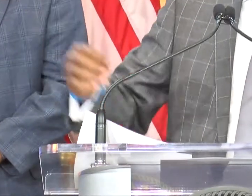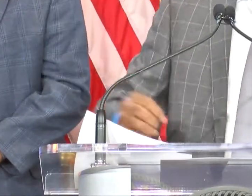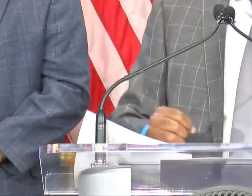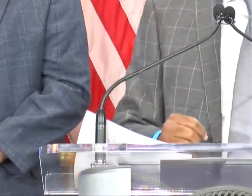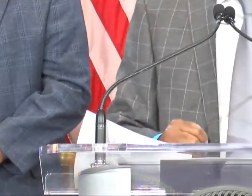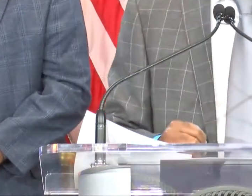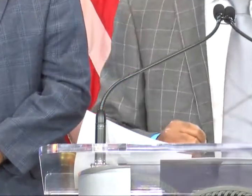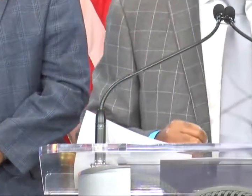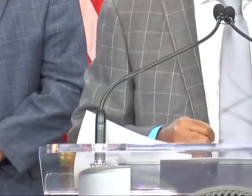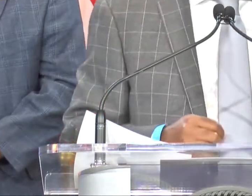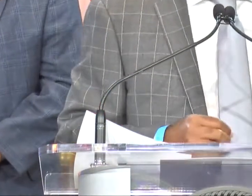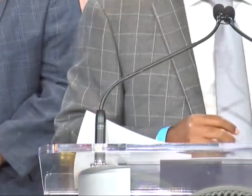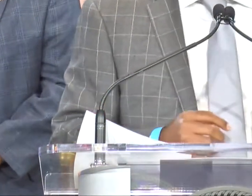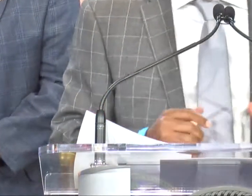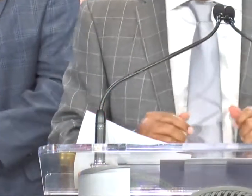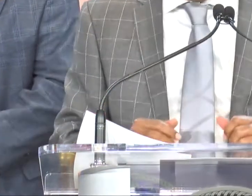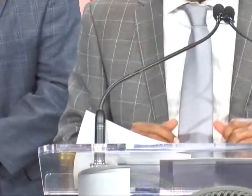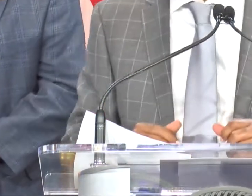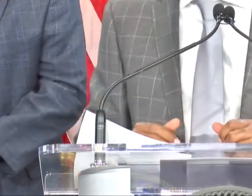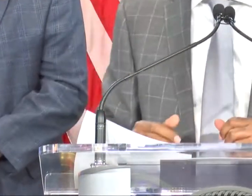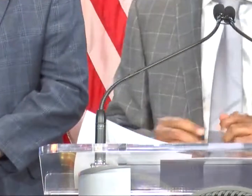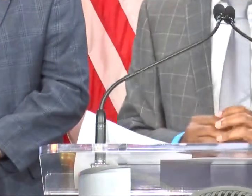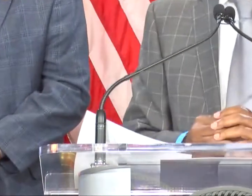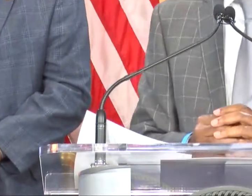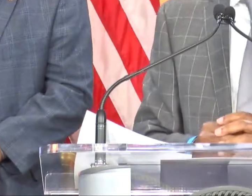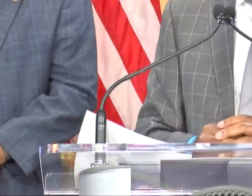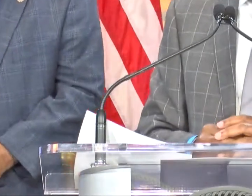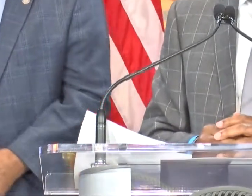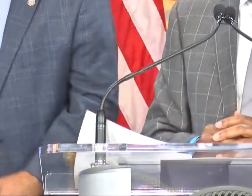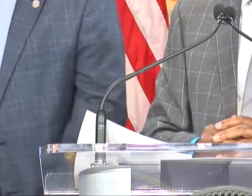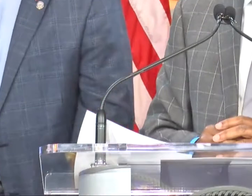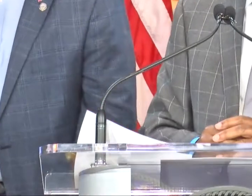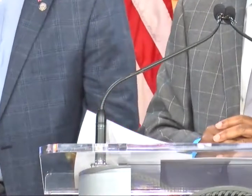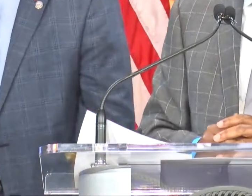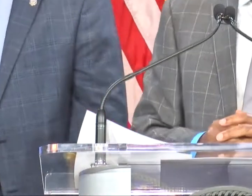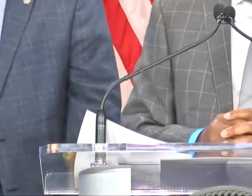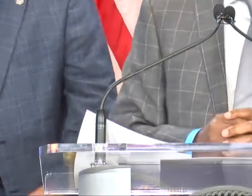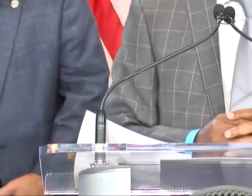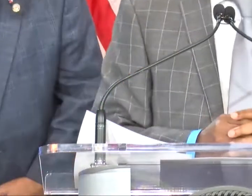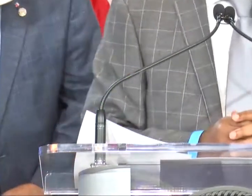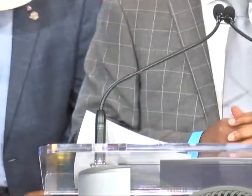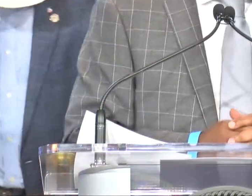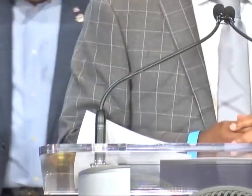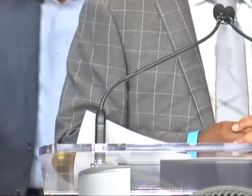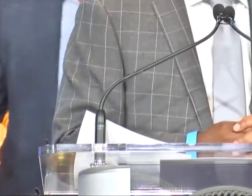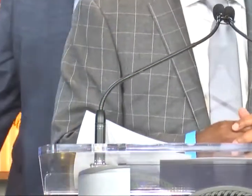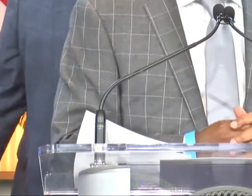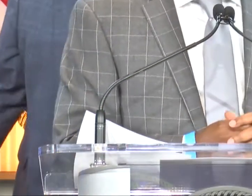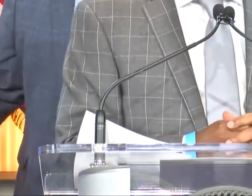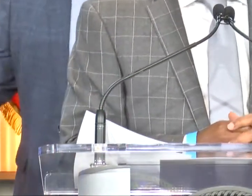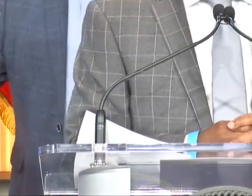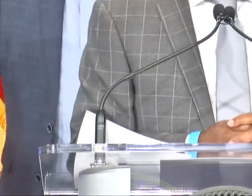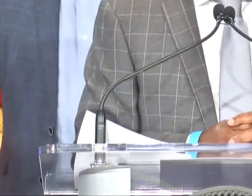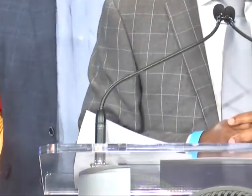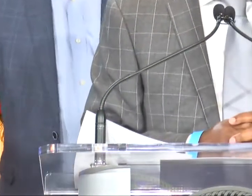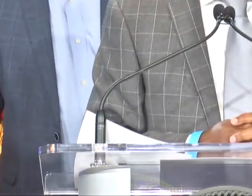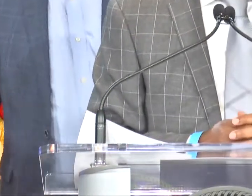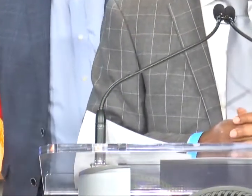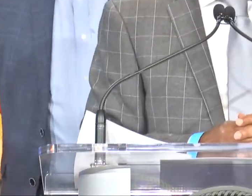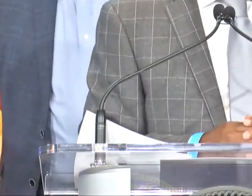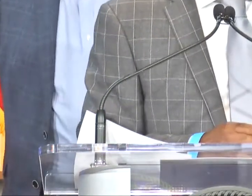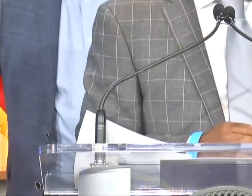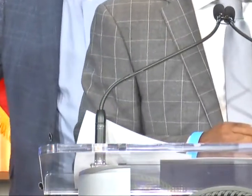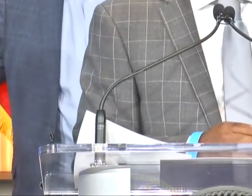strong support, and here also to provide encouragement to Marie, although Marie, she can stand on her